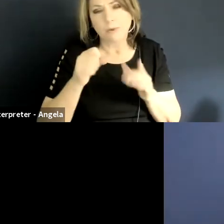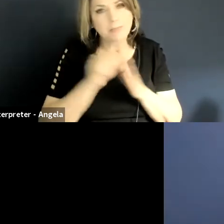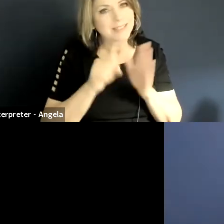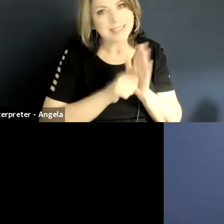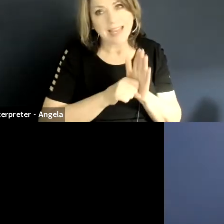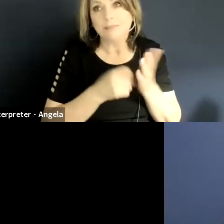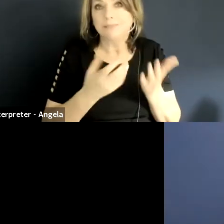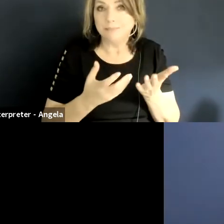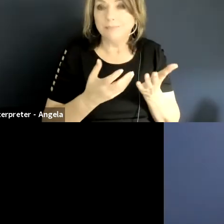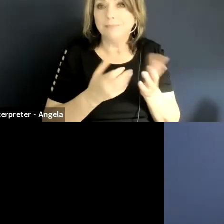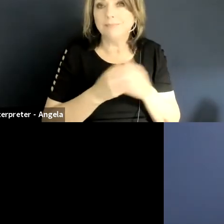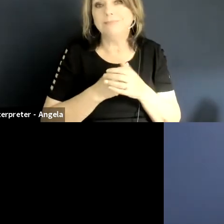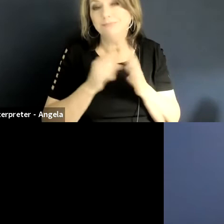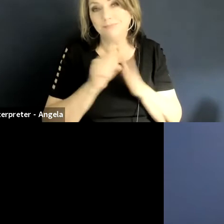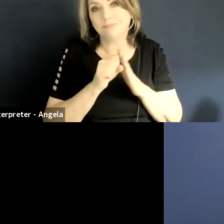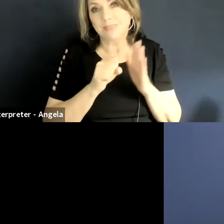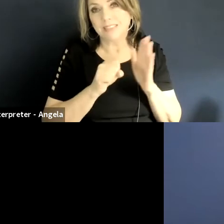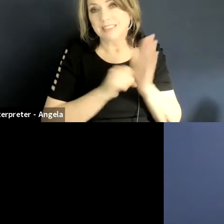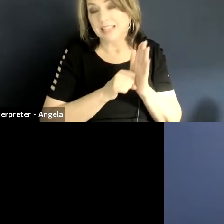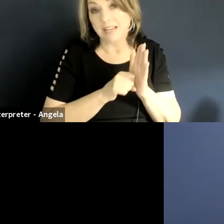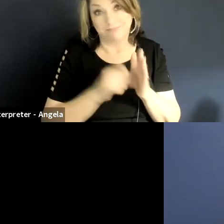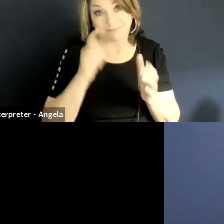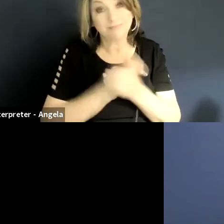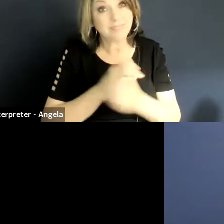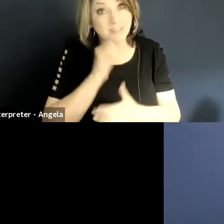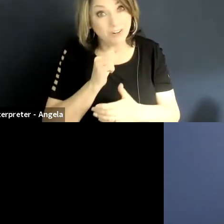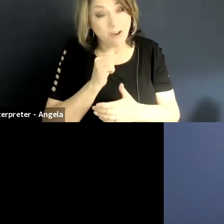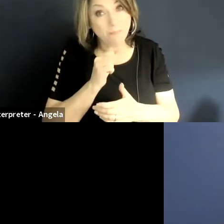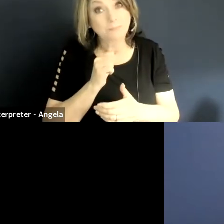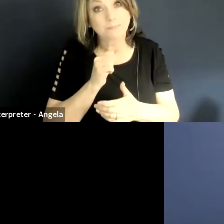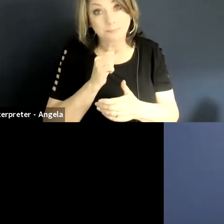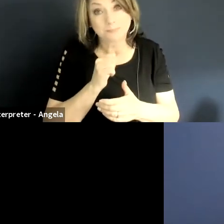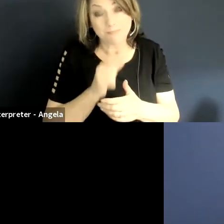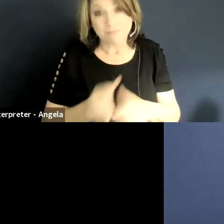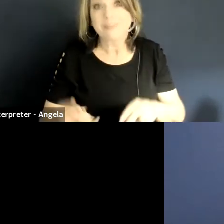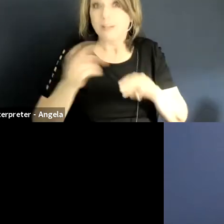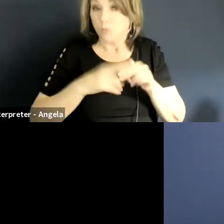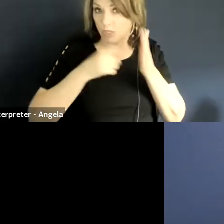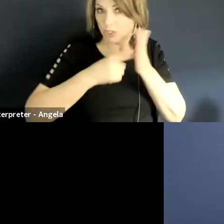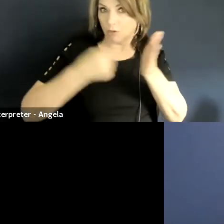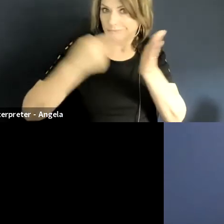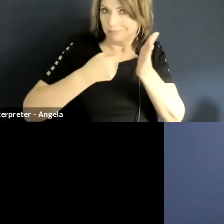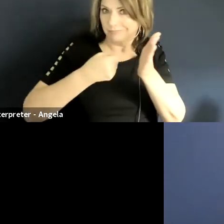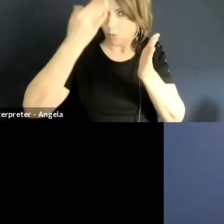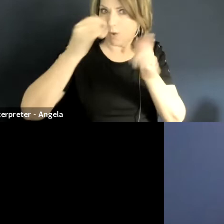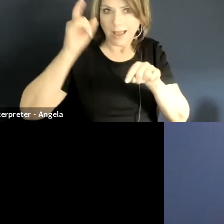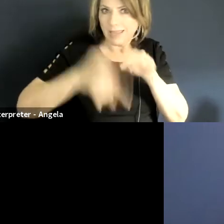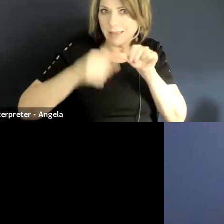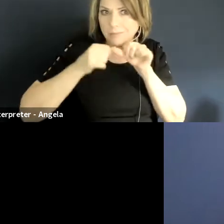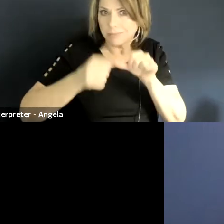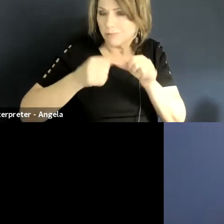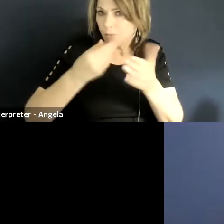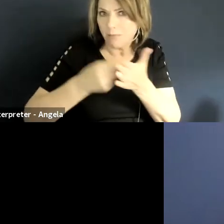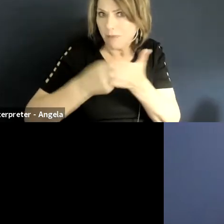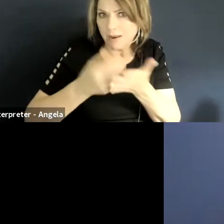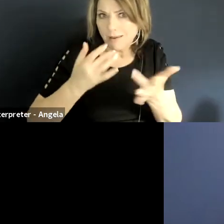And the state, believe it or not, increased we showed them exactly why we couldn't do it, make it with